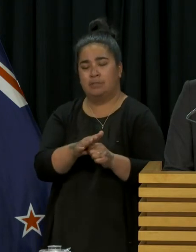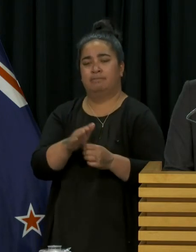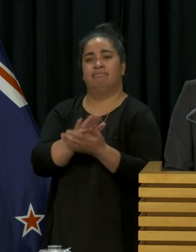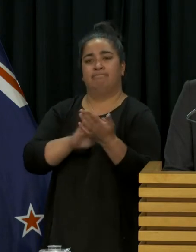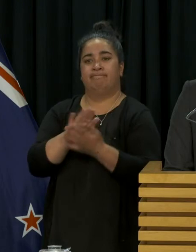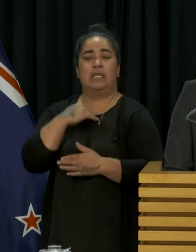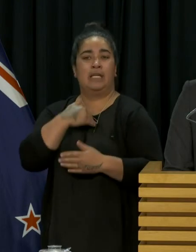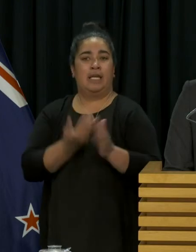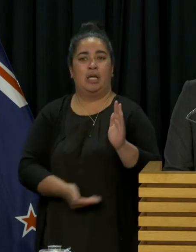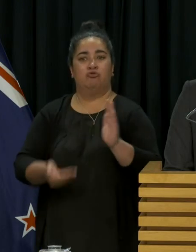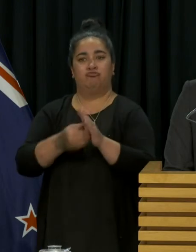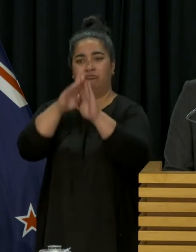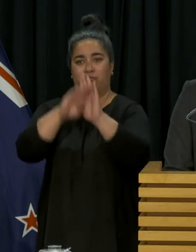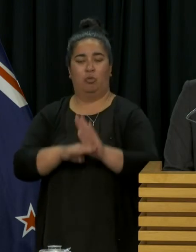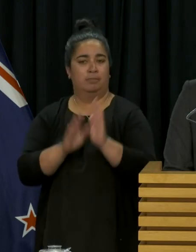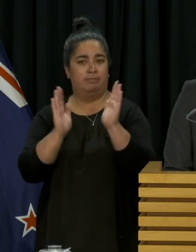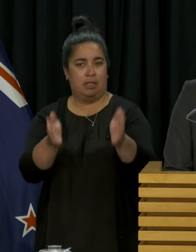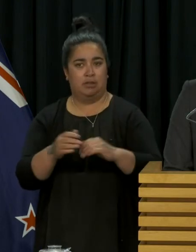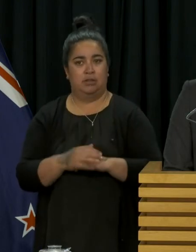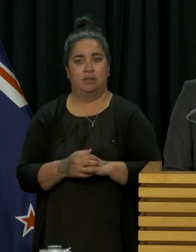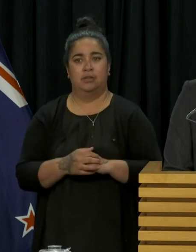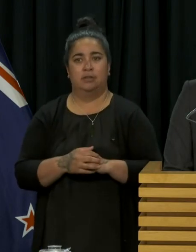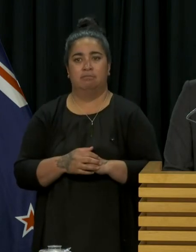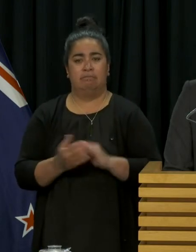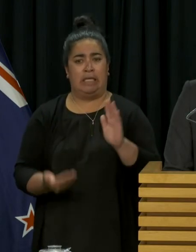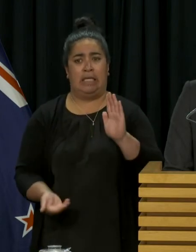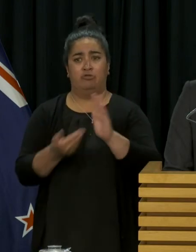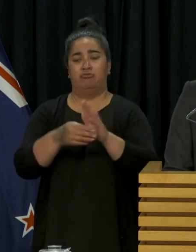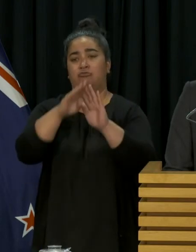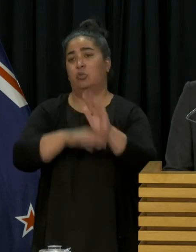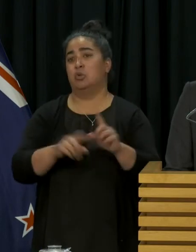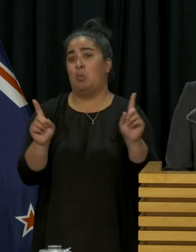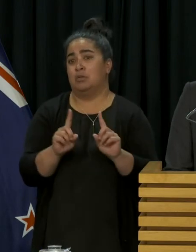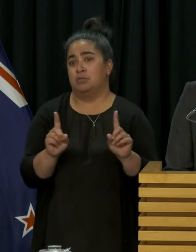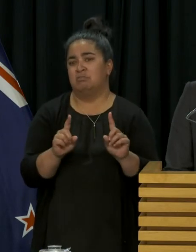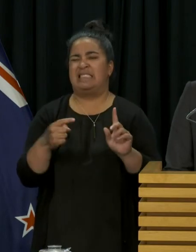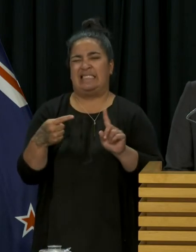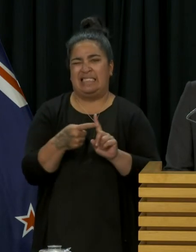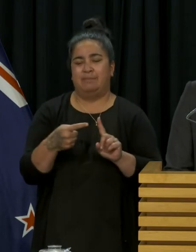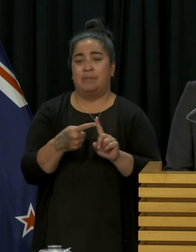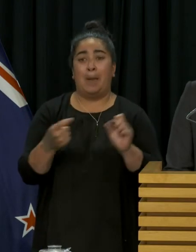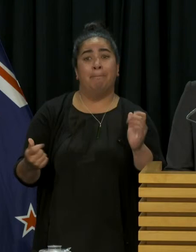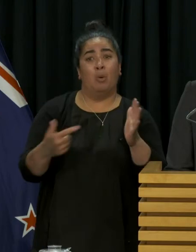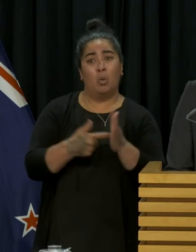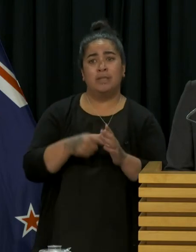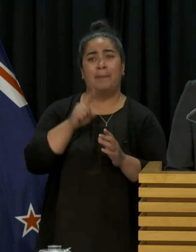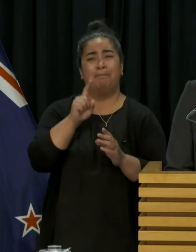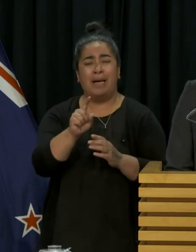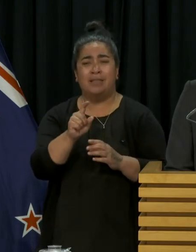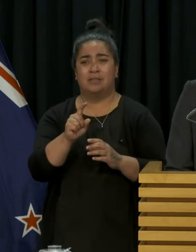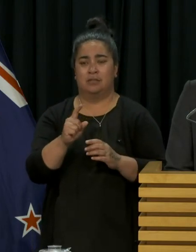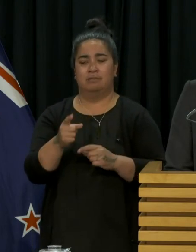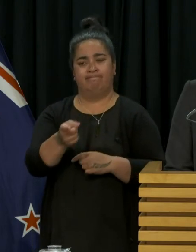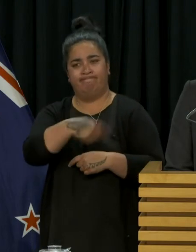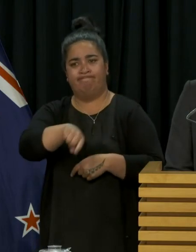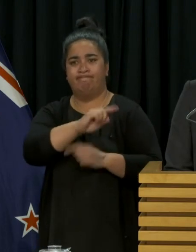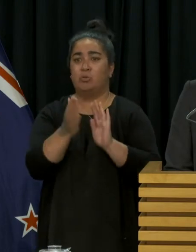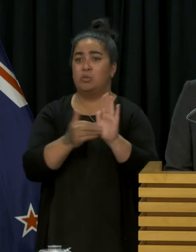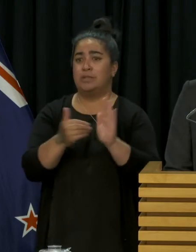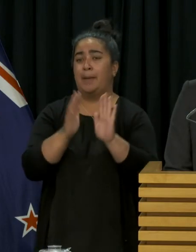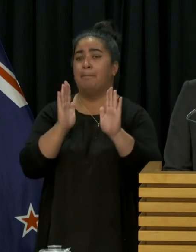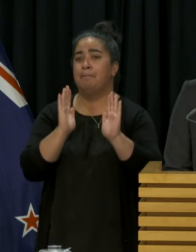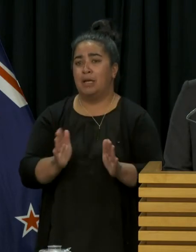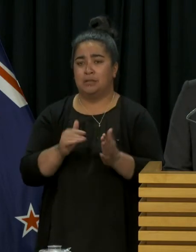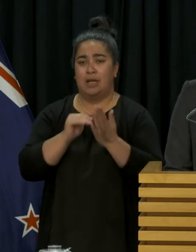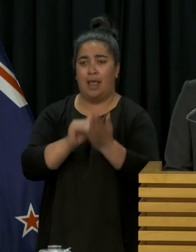additional precautions in place. These additional precautions are a small price to pay to maintain the economic and social